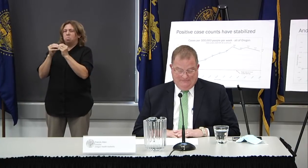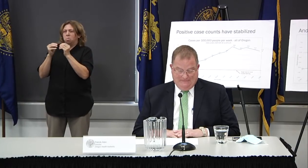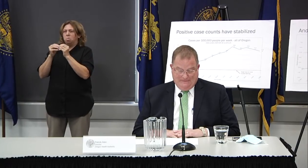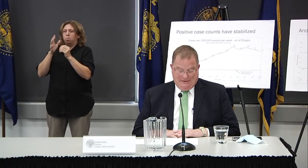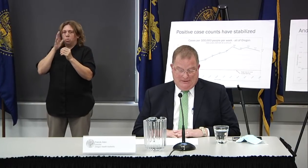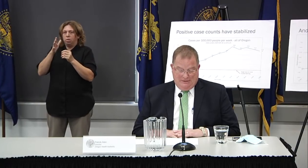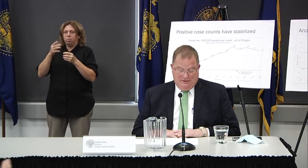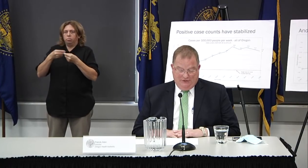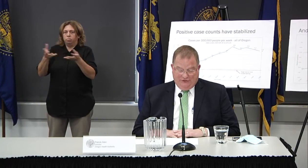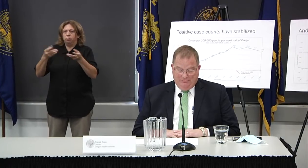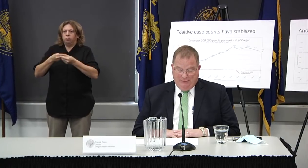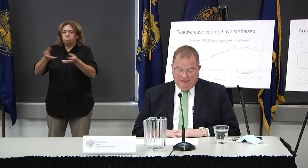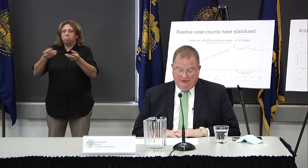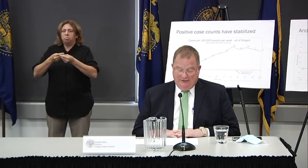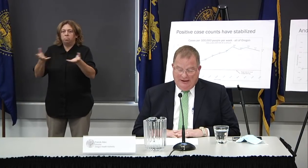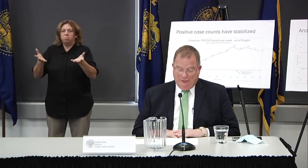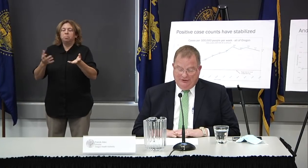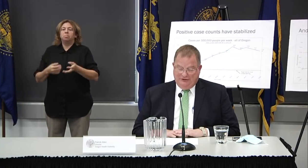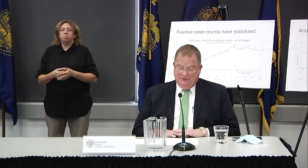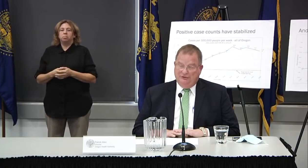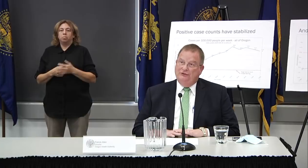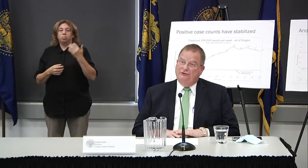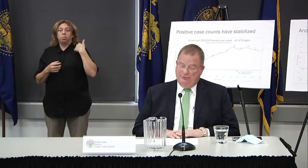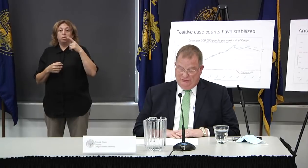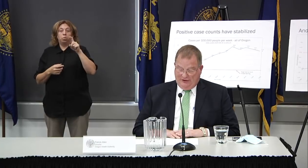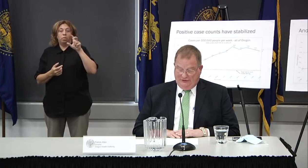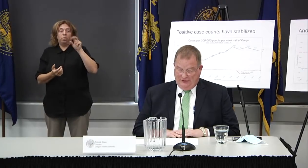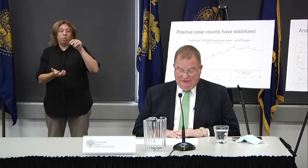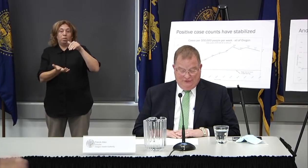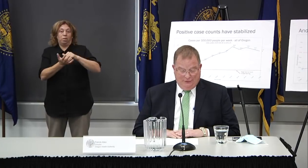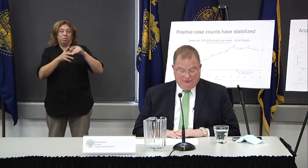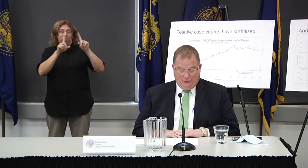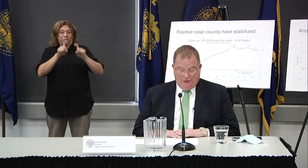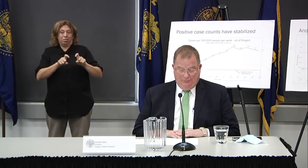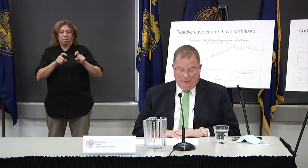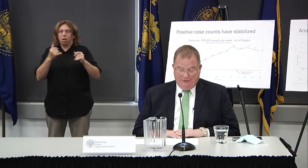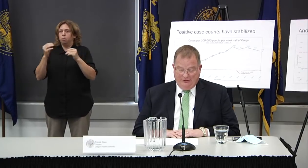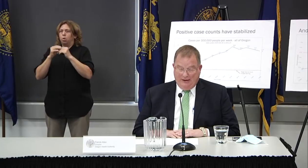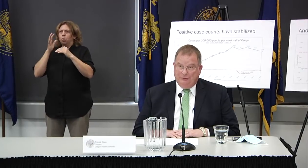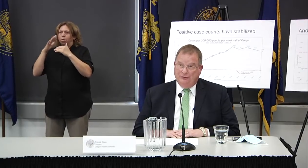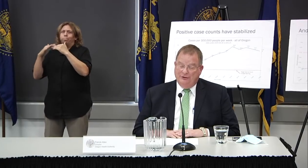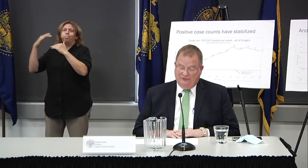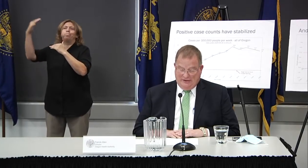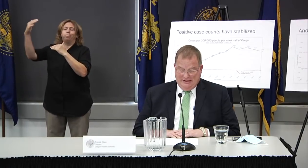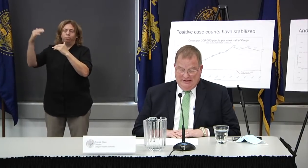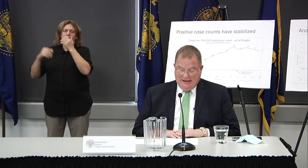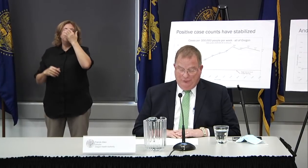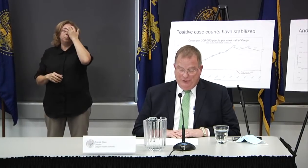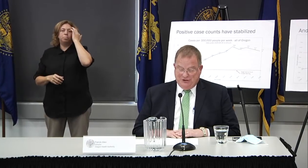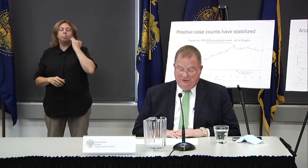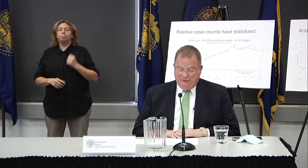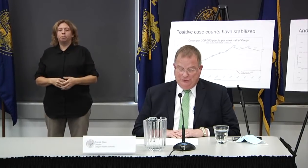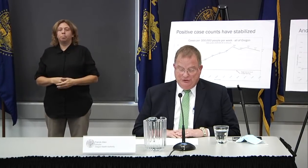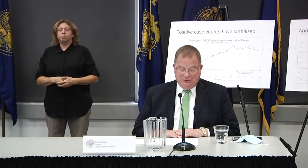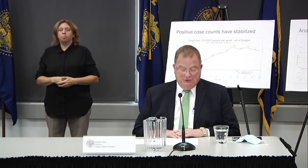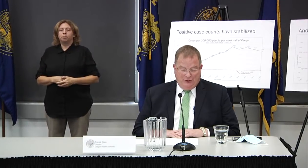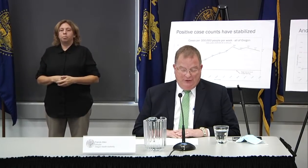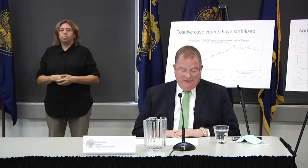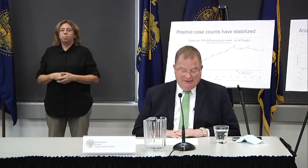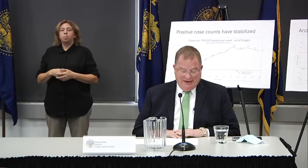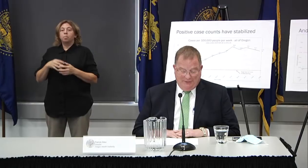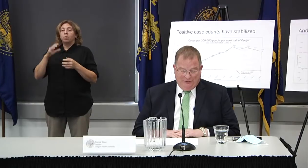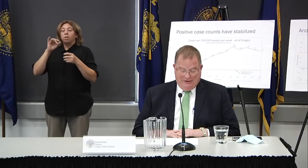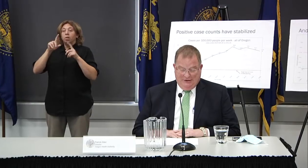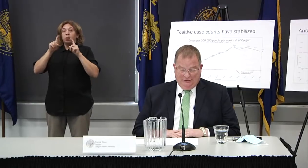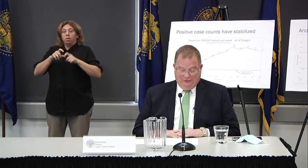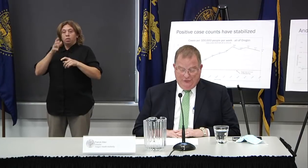tests. The State Public Health Lab will continue to distribute test kits to its current partner laboratories and will reach out to additional